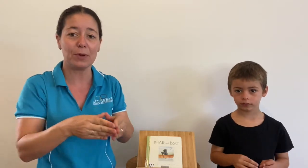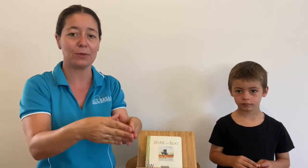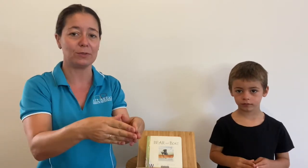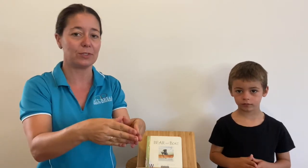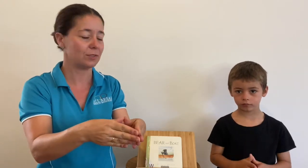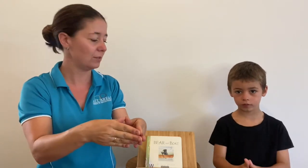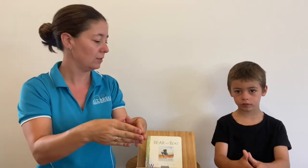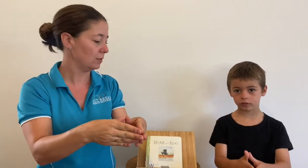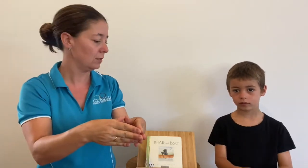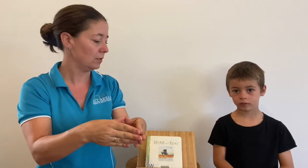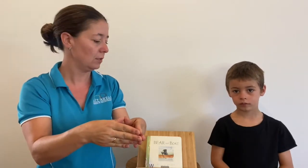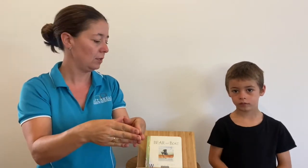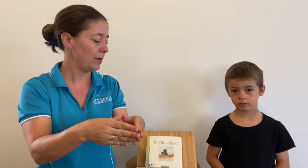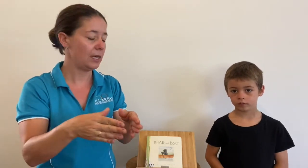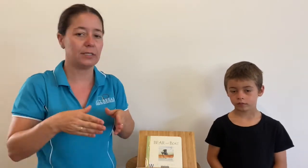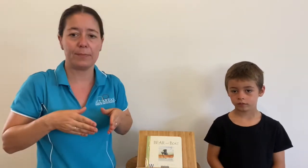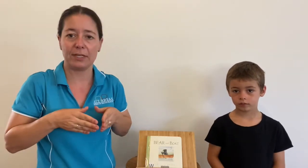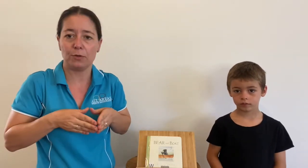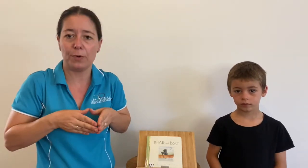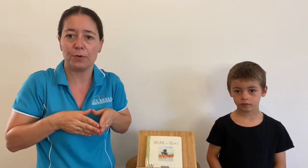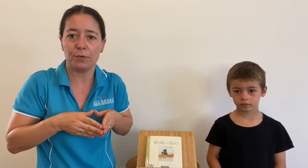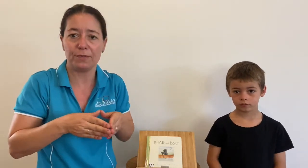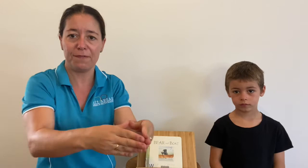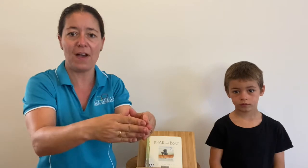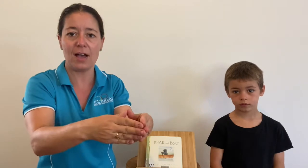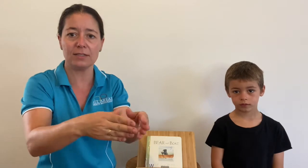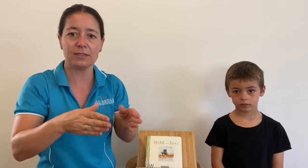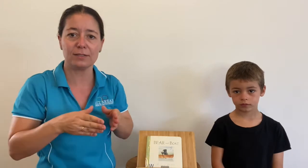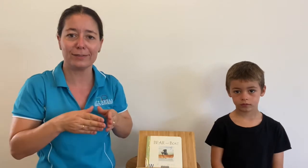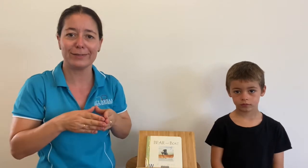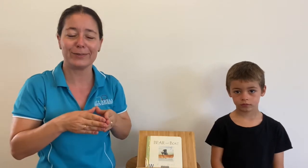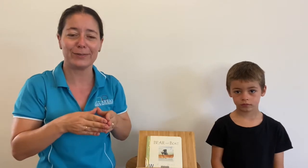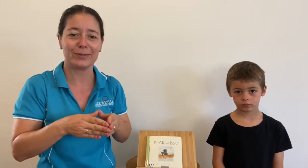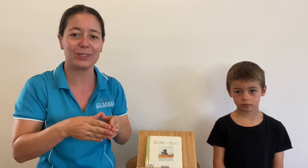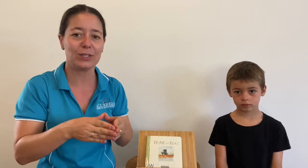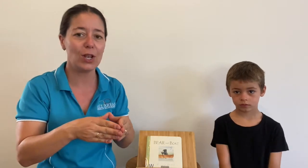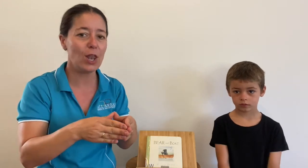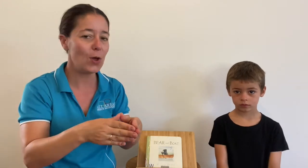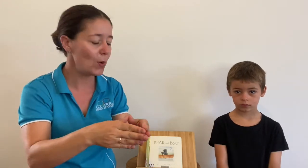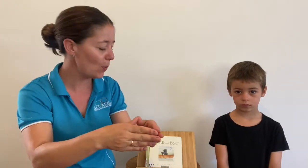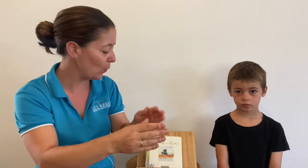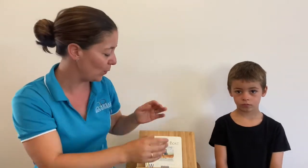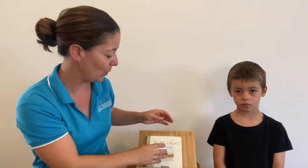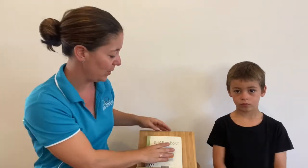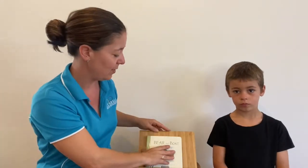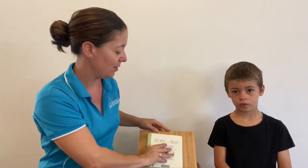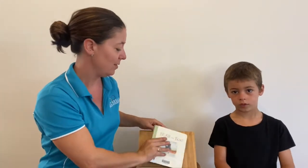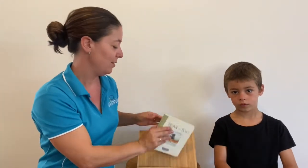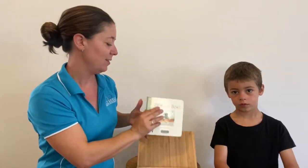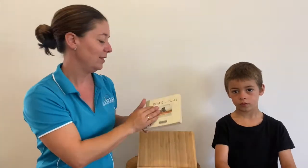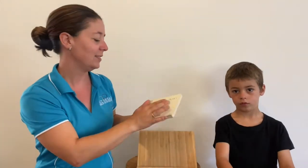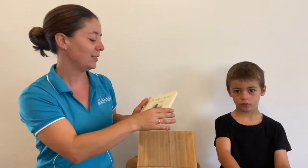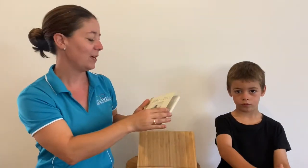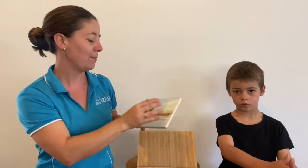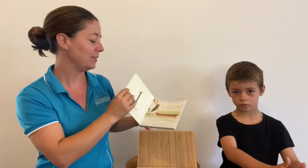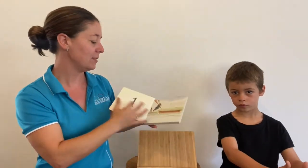Boat. You might like to make your boat move fast or slow. Let's see what happens in the